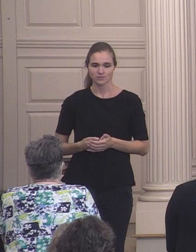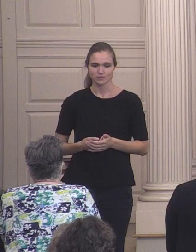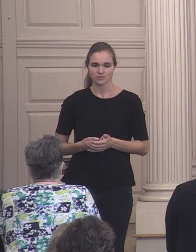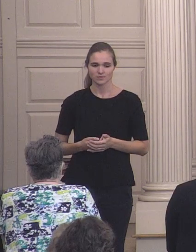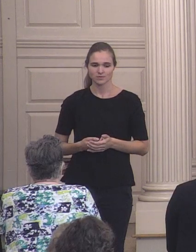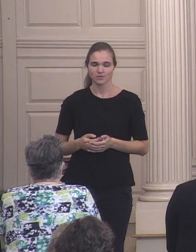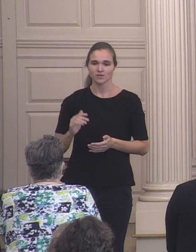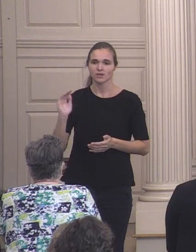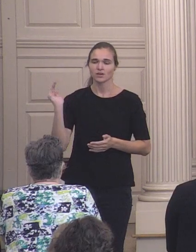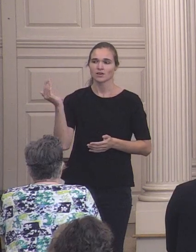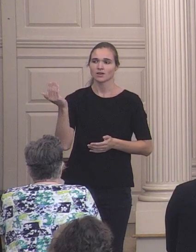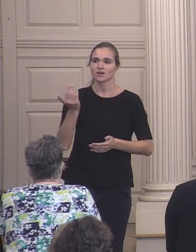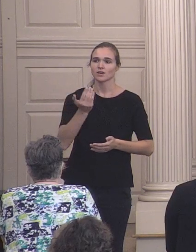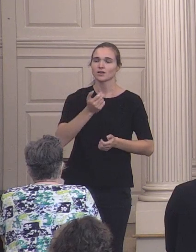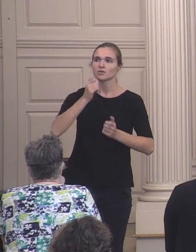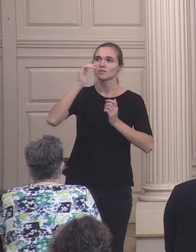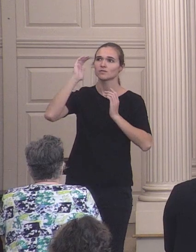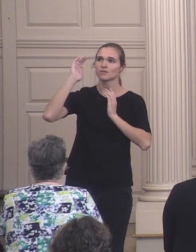say, "Our